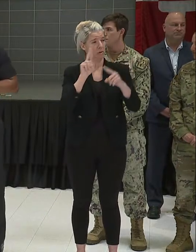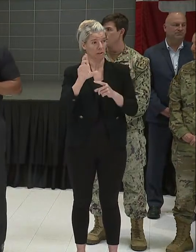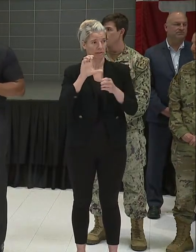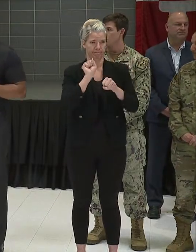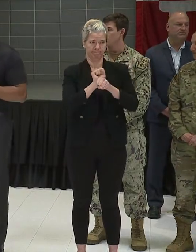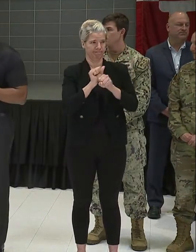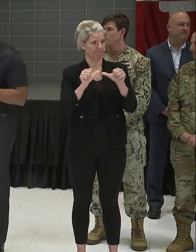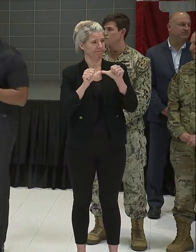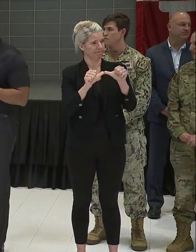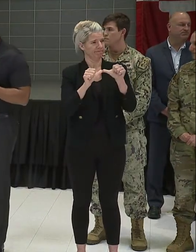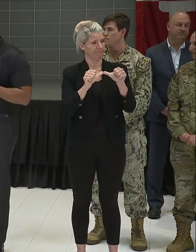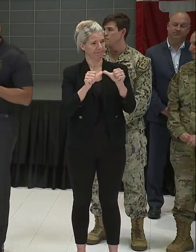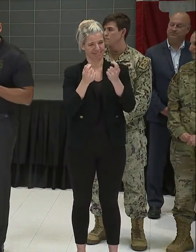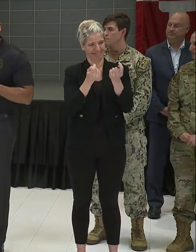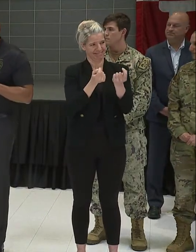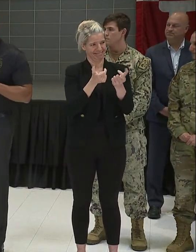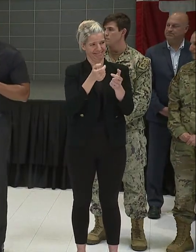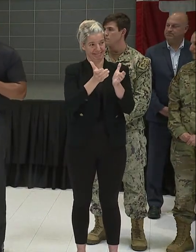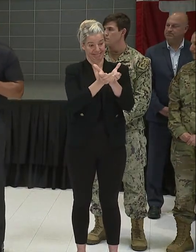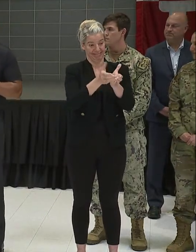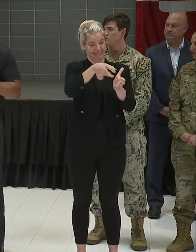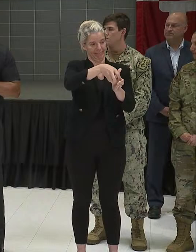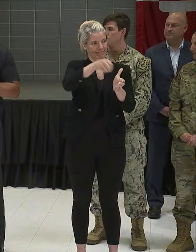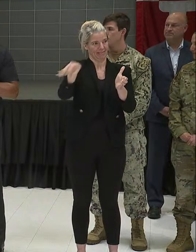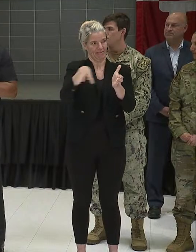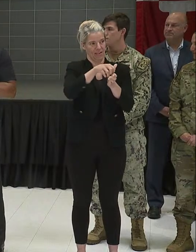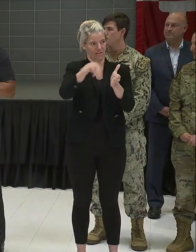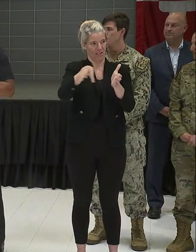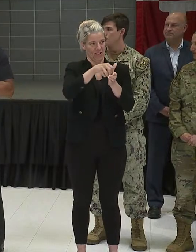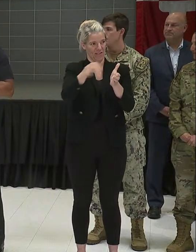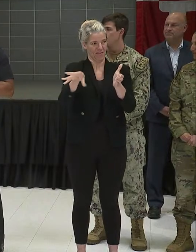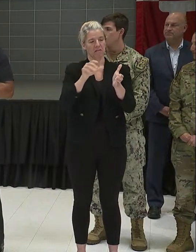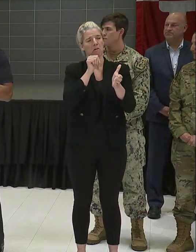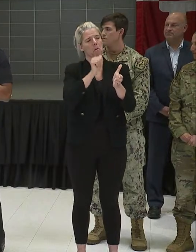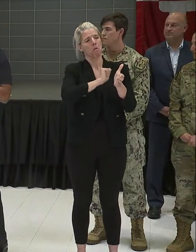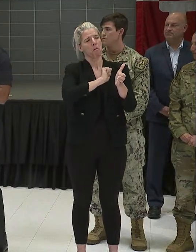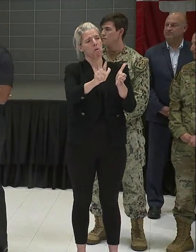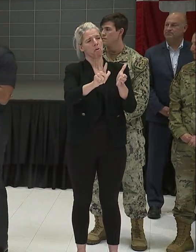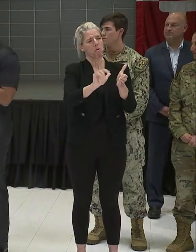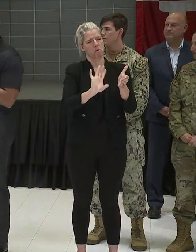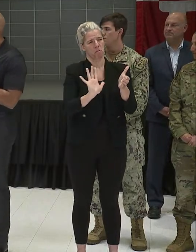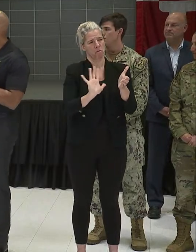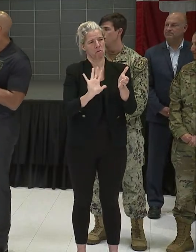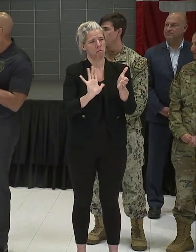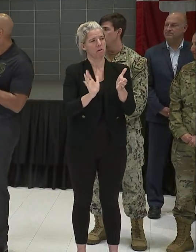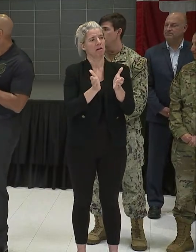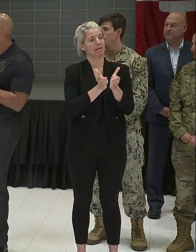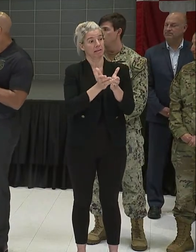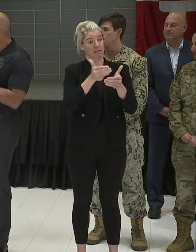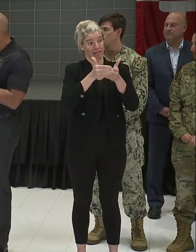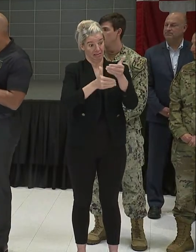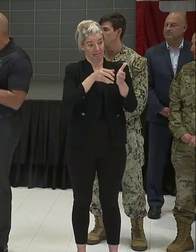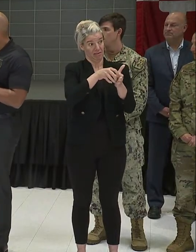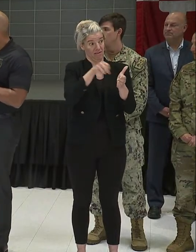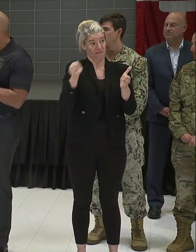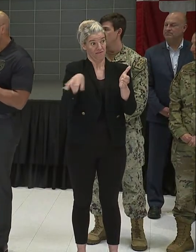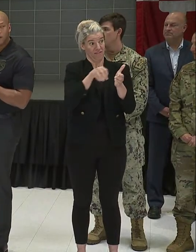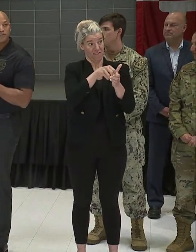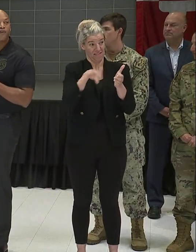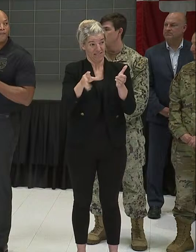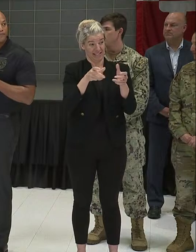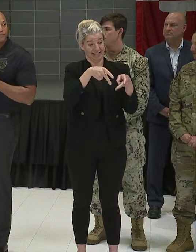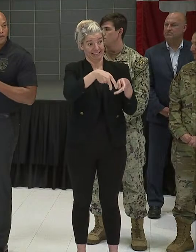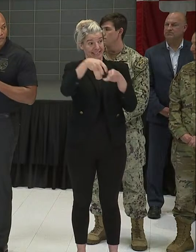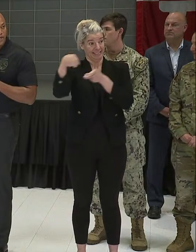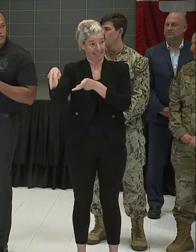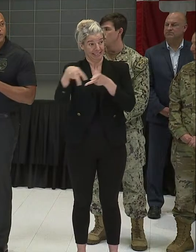the removal of some, not all, but some of the containers, so we can then go through the process of removing the